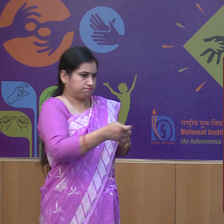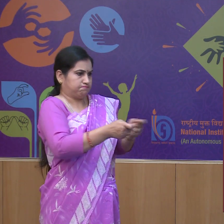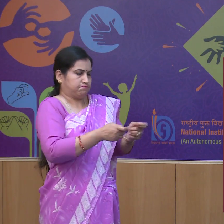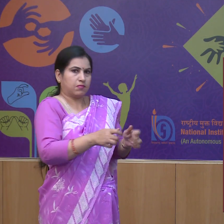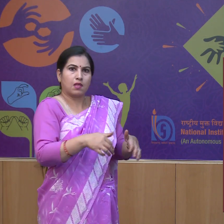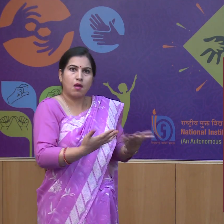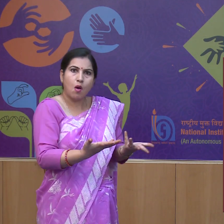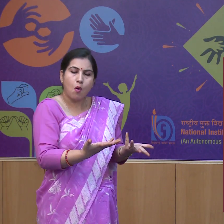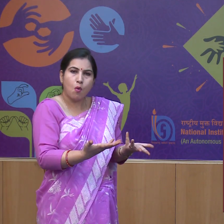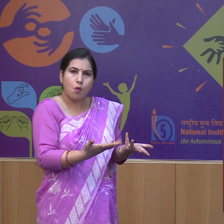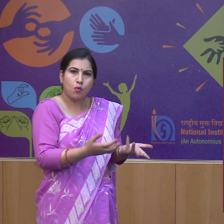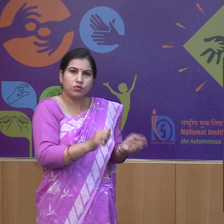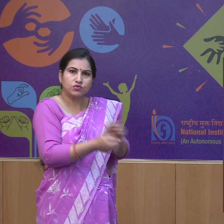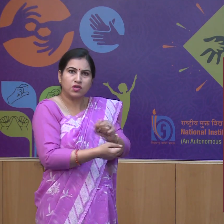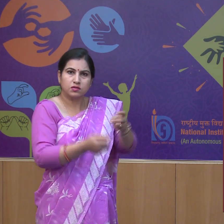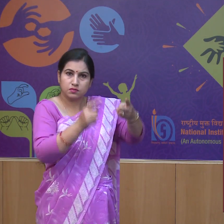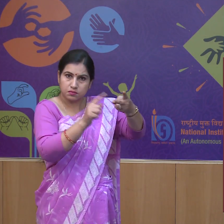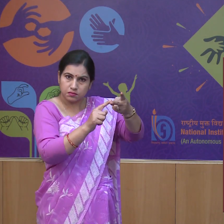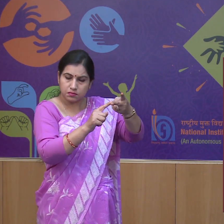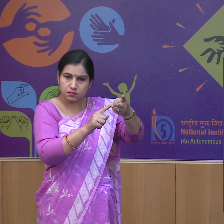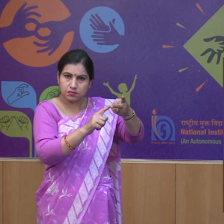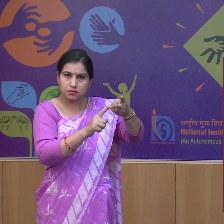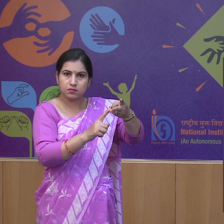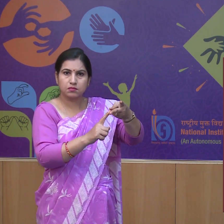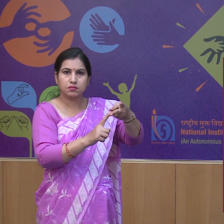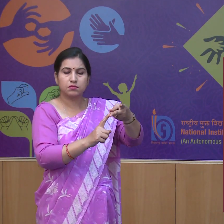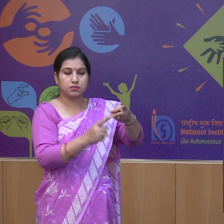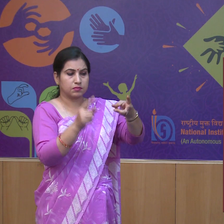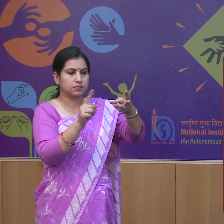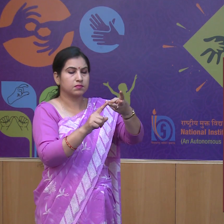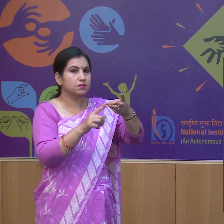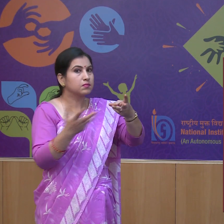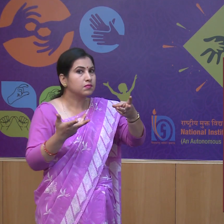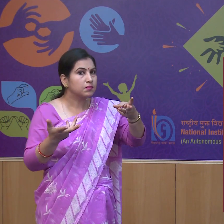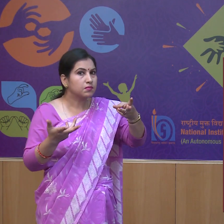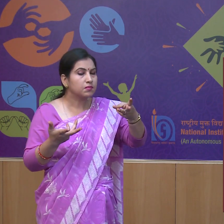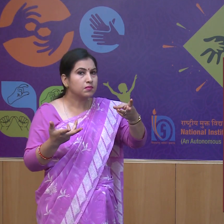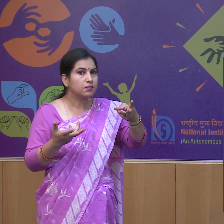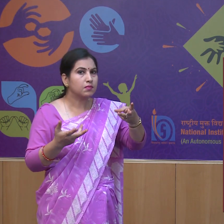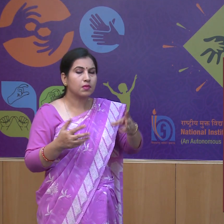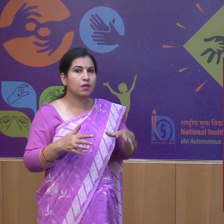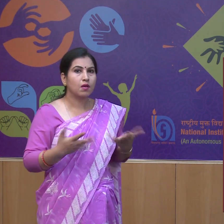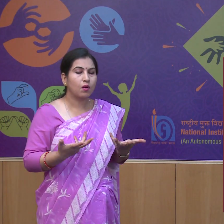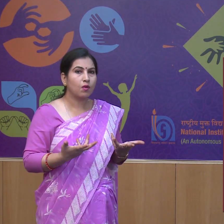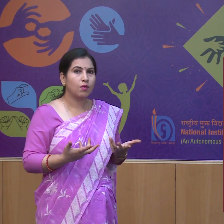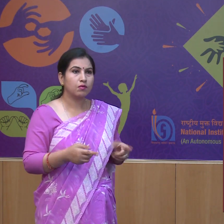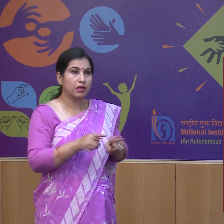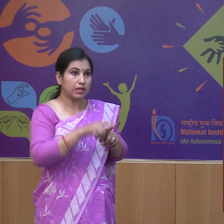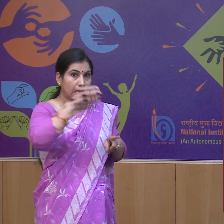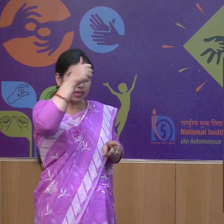Number 3, Occupation of Indian